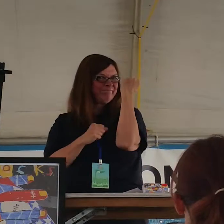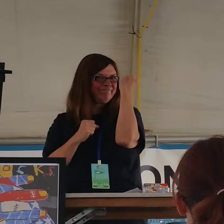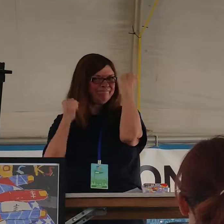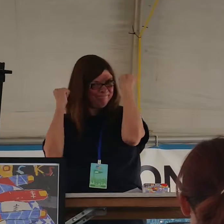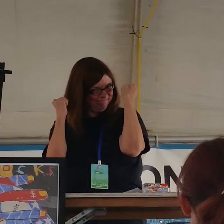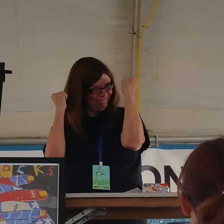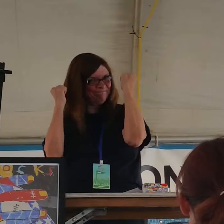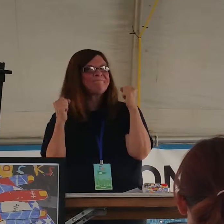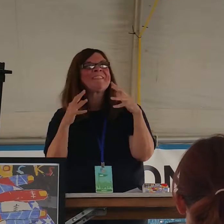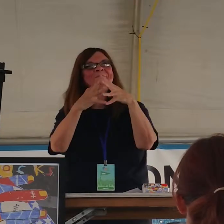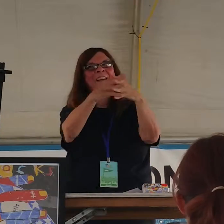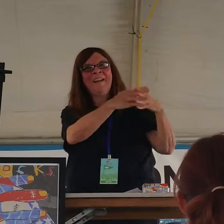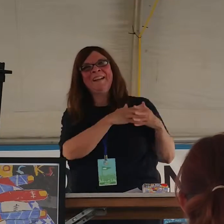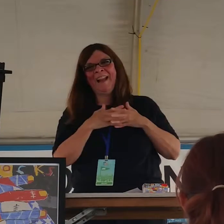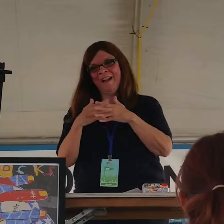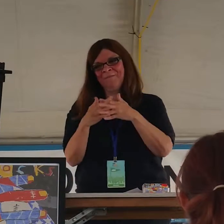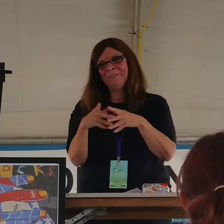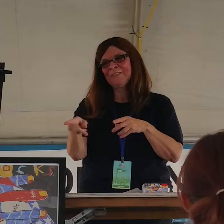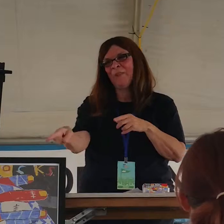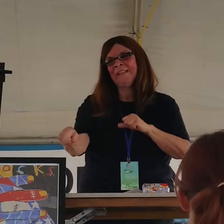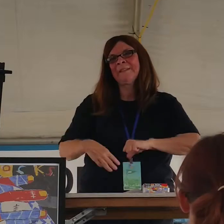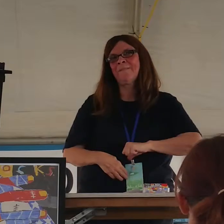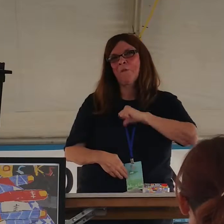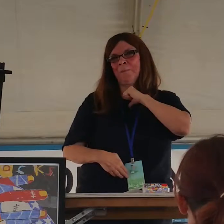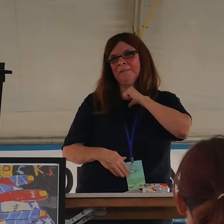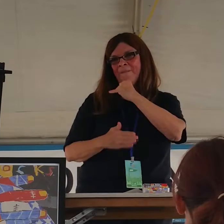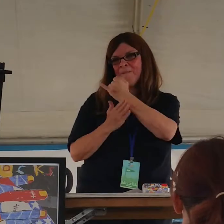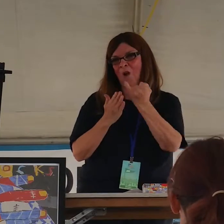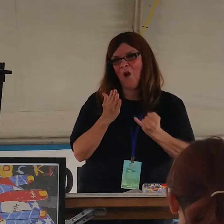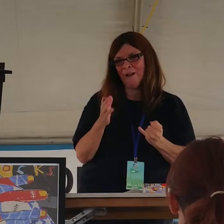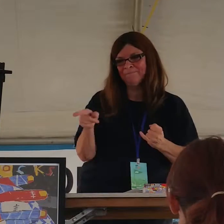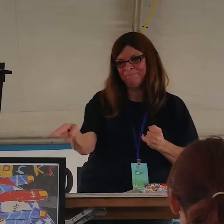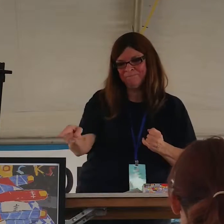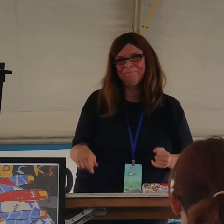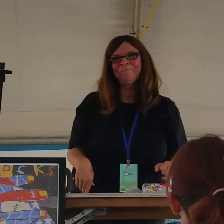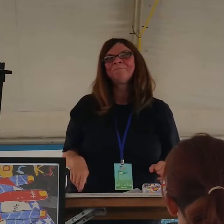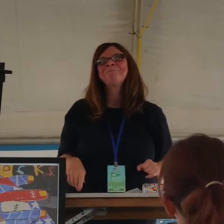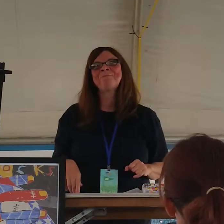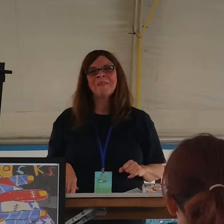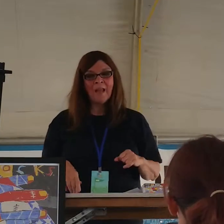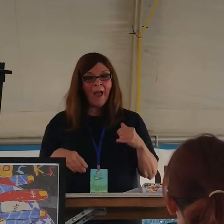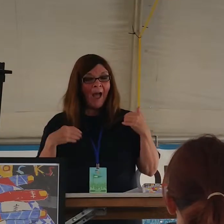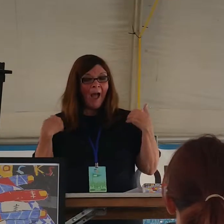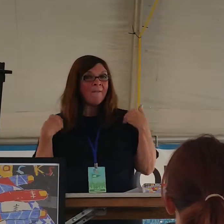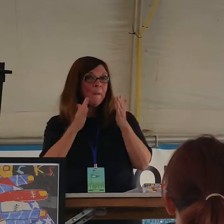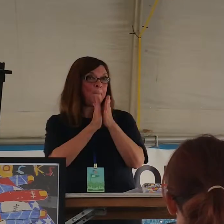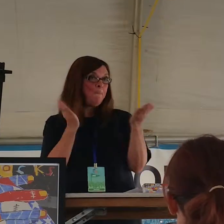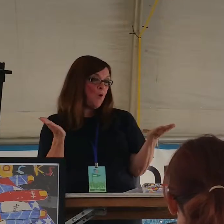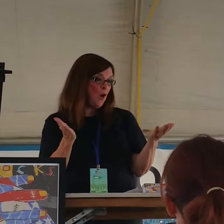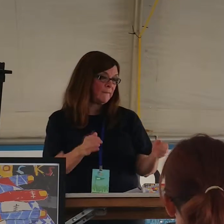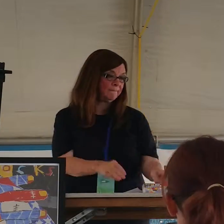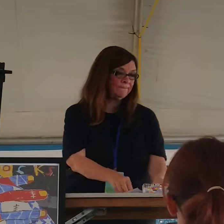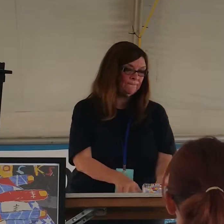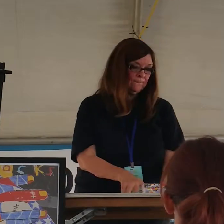call this one ASL Rocks. And this is a piece of affirmation